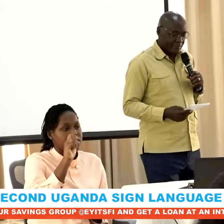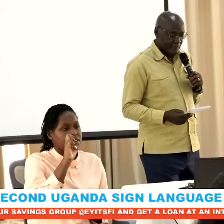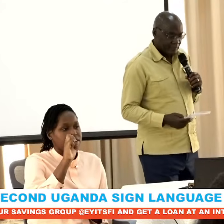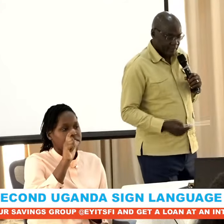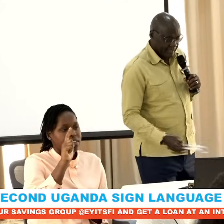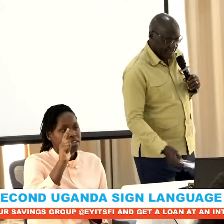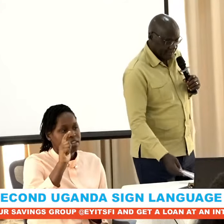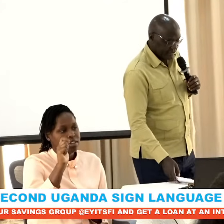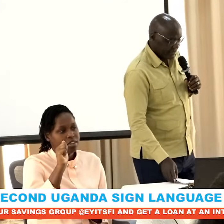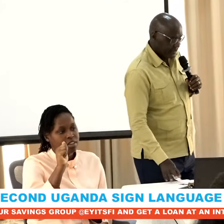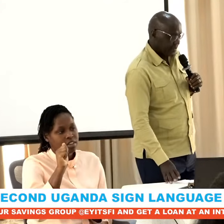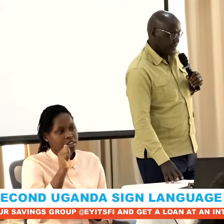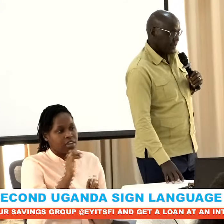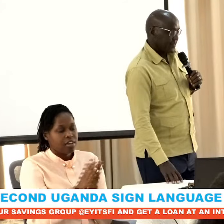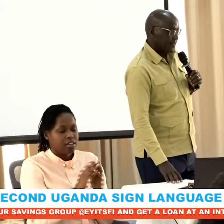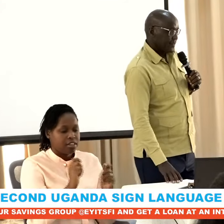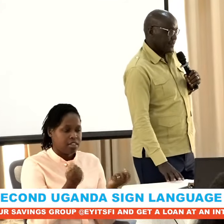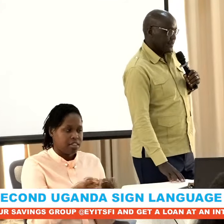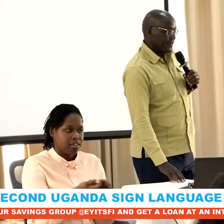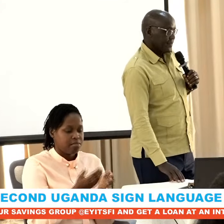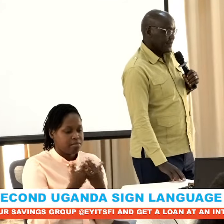Representative from UNAD.